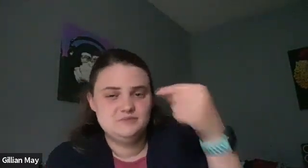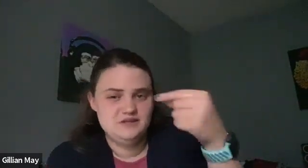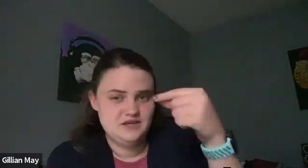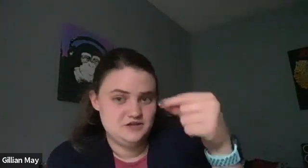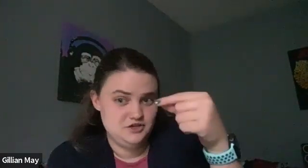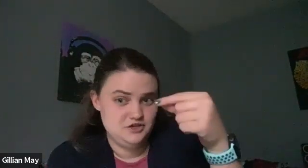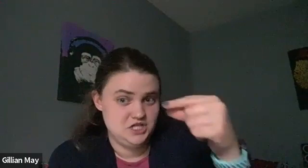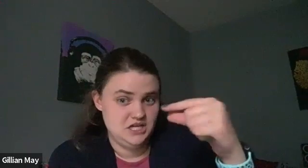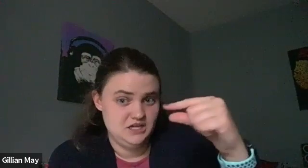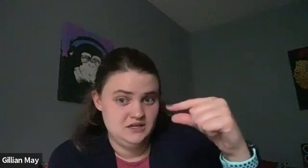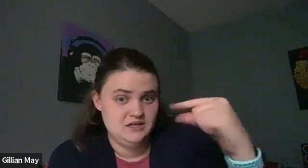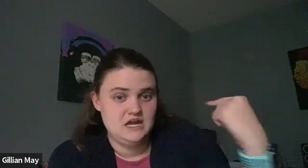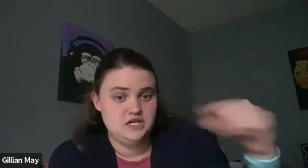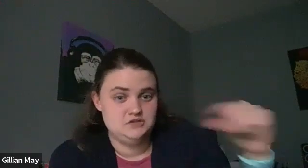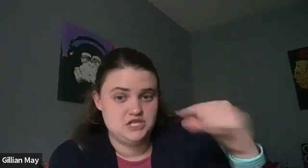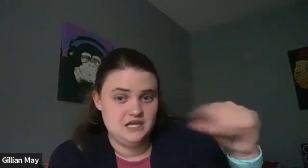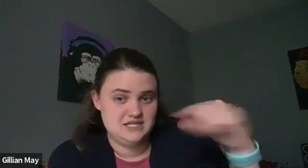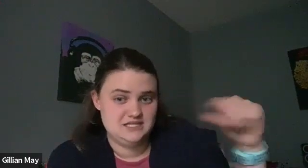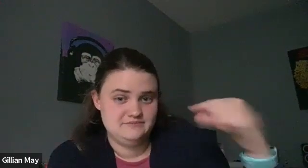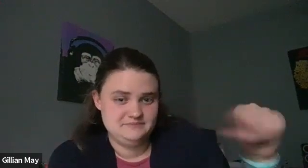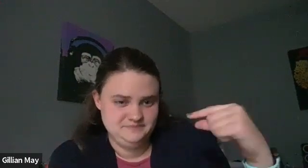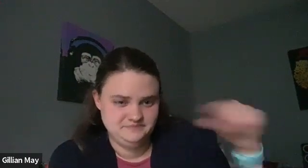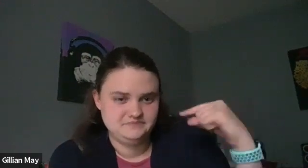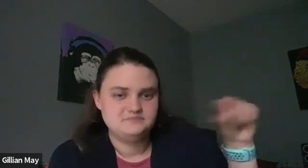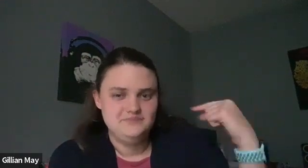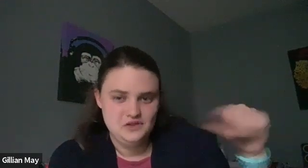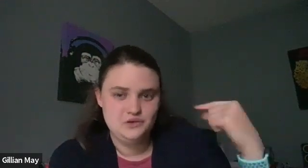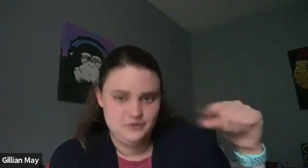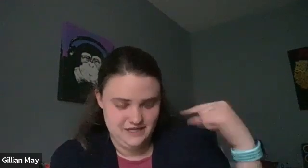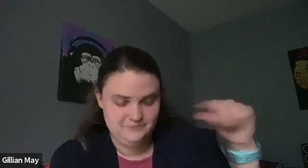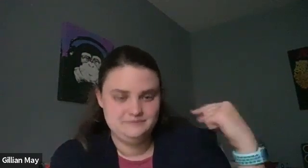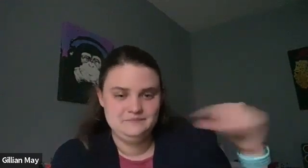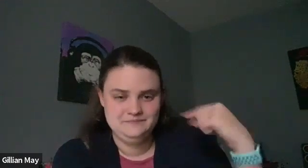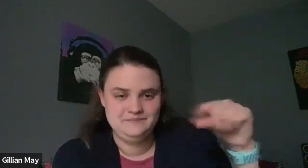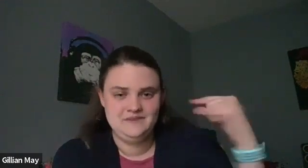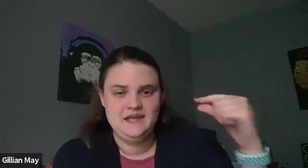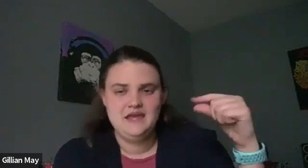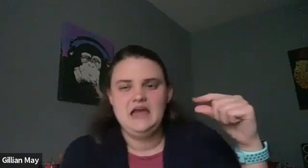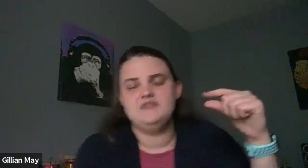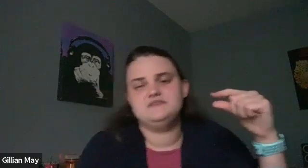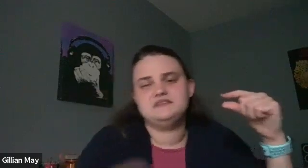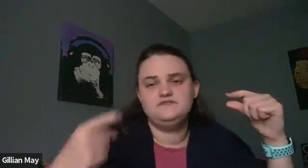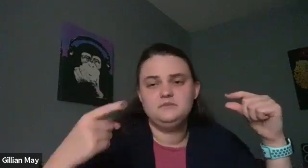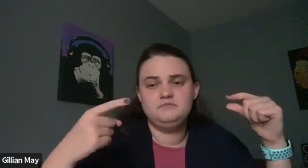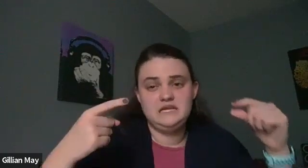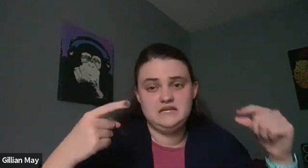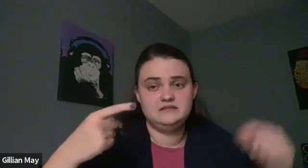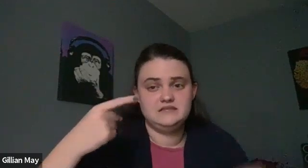be your G, and you shake it. Green. And then the sign for beans is going to